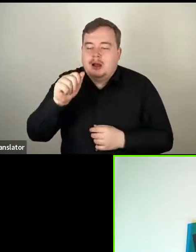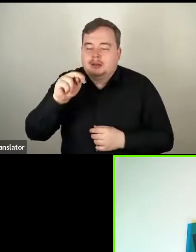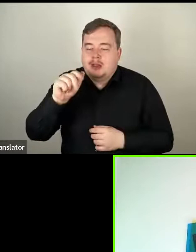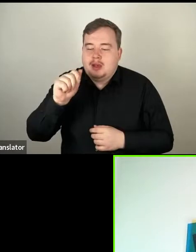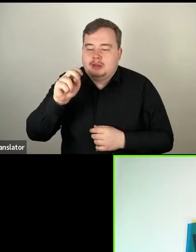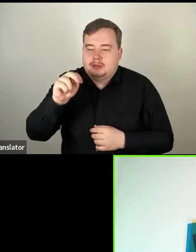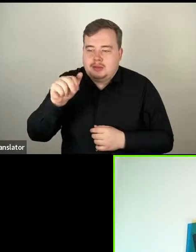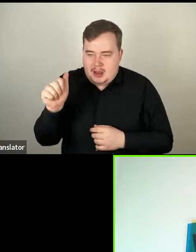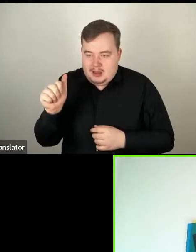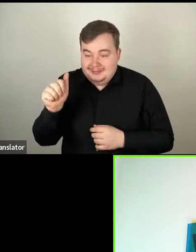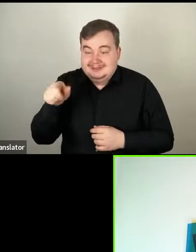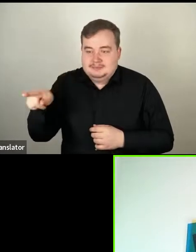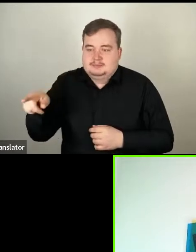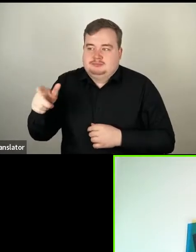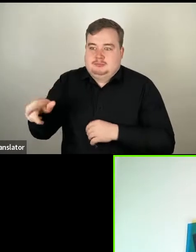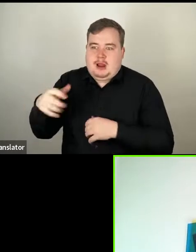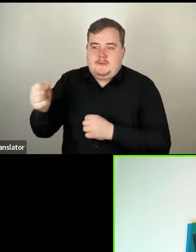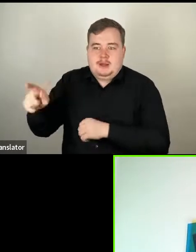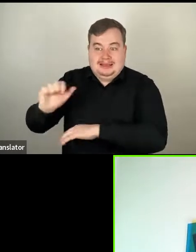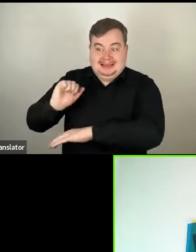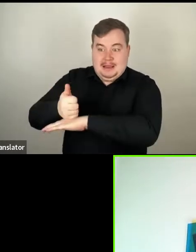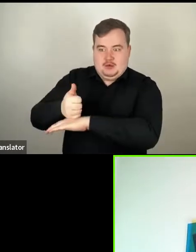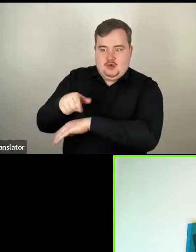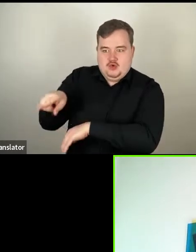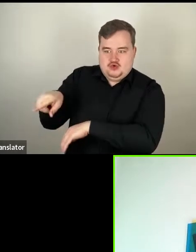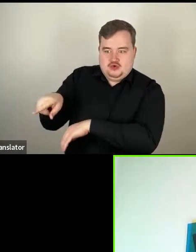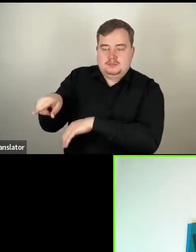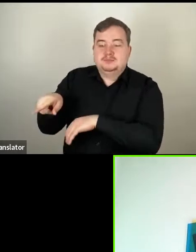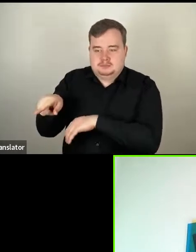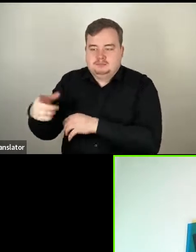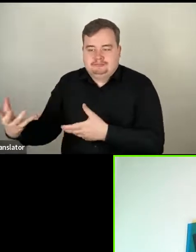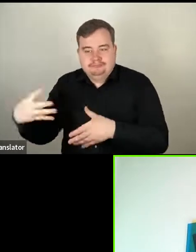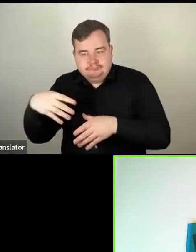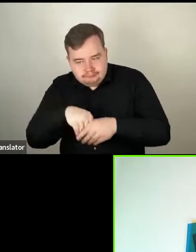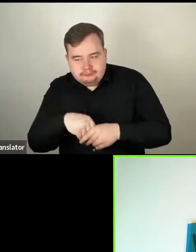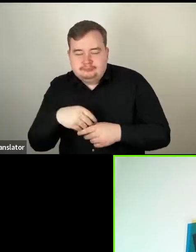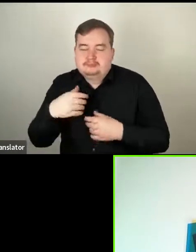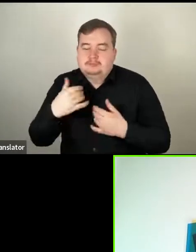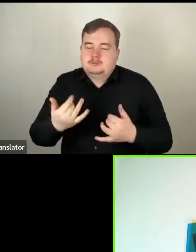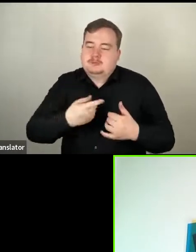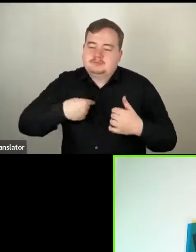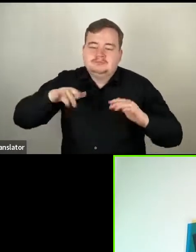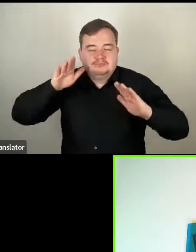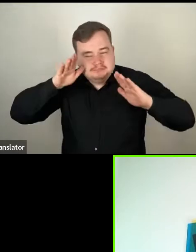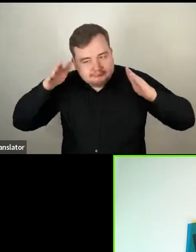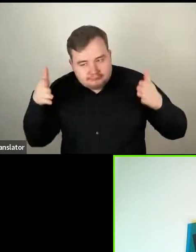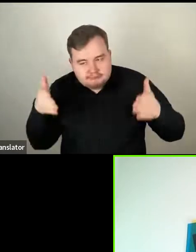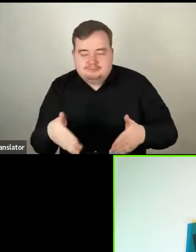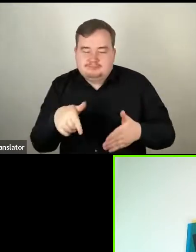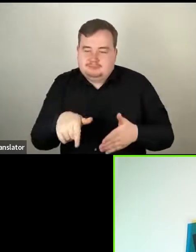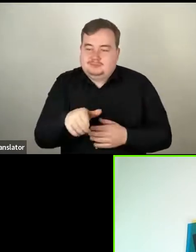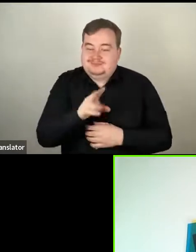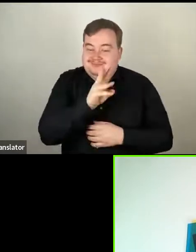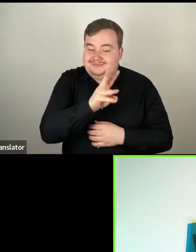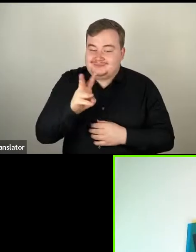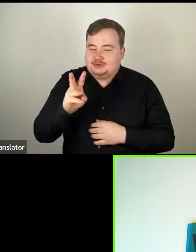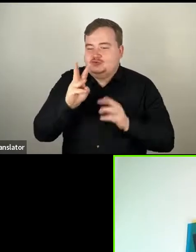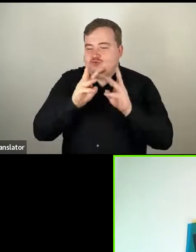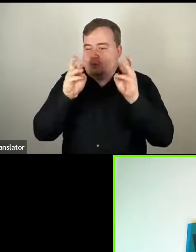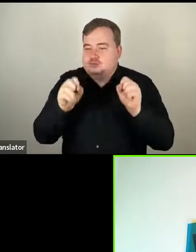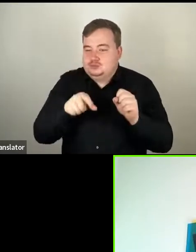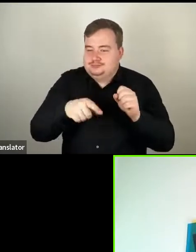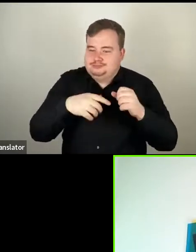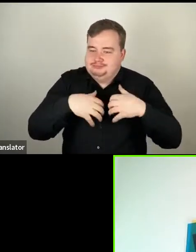of ODIHR, we will immediately move into the working part of our web dialogue event. Sonia